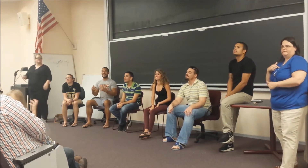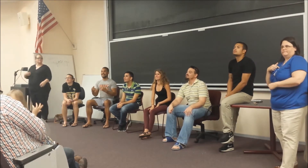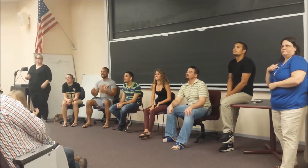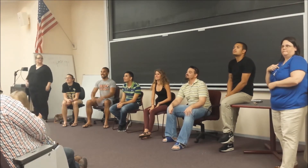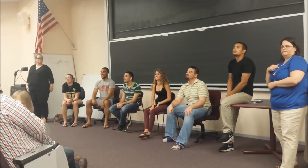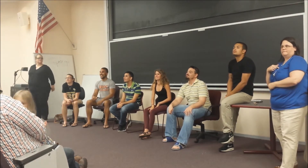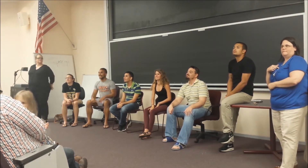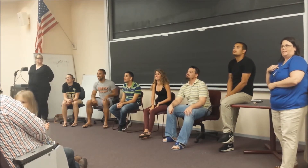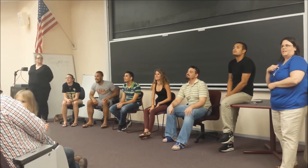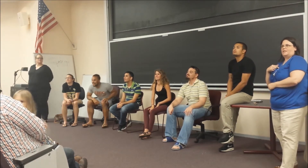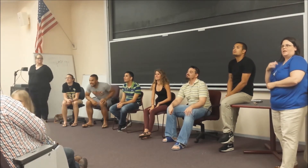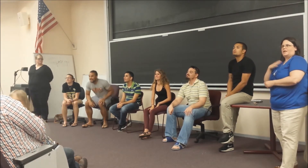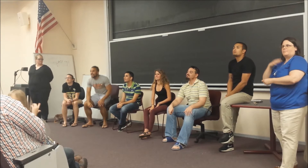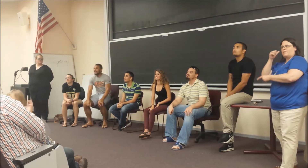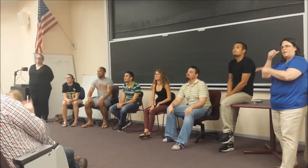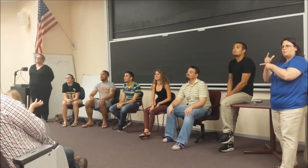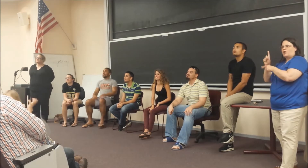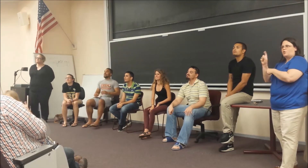I'm deaf.